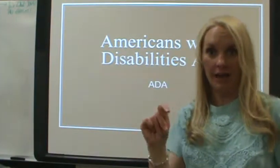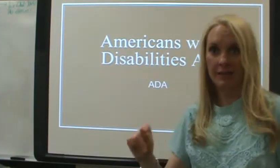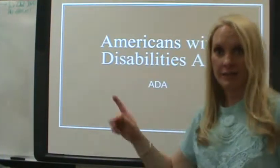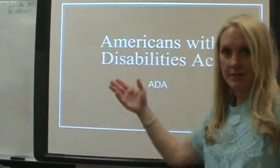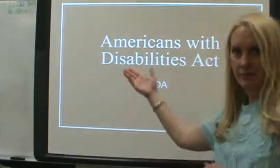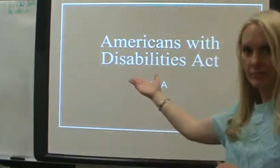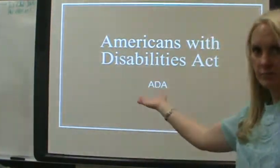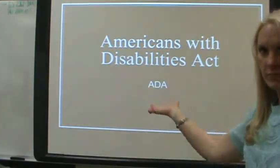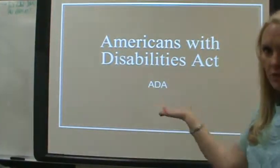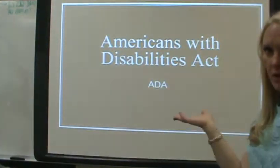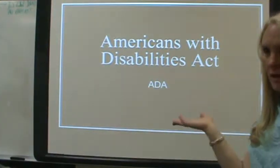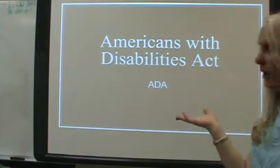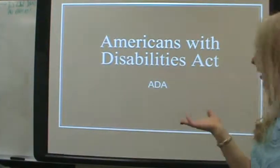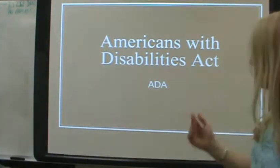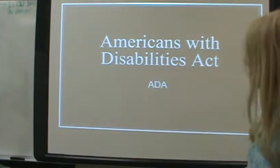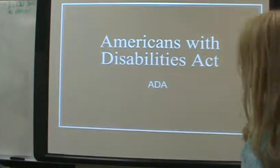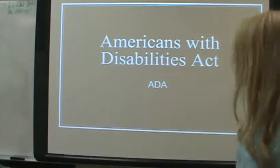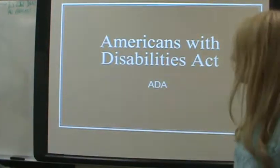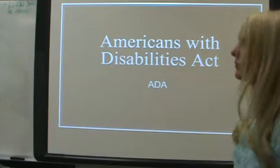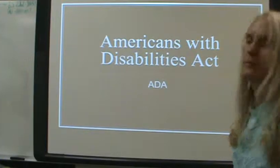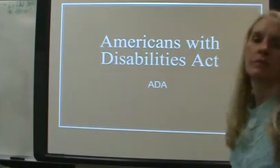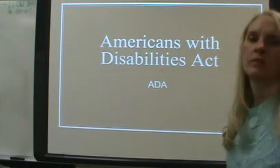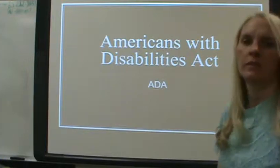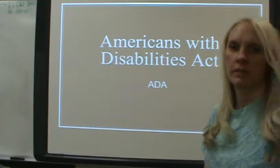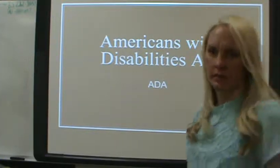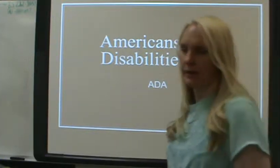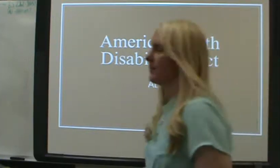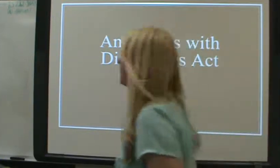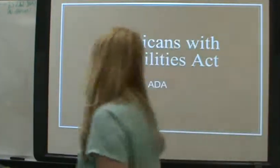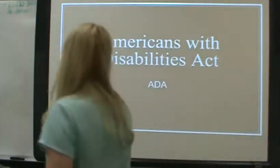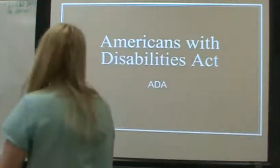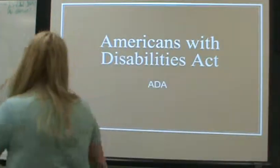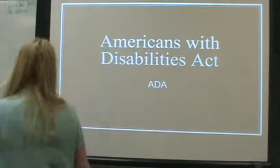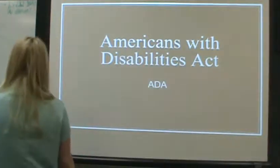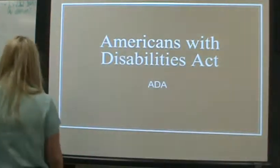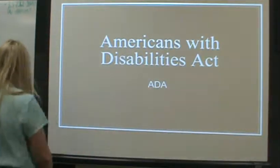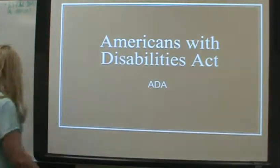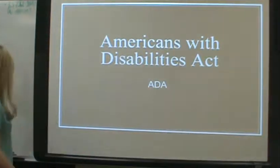Act. All right.